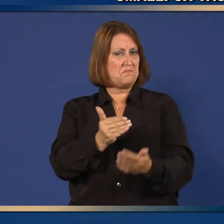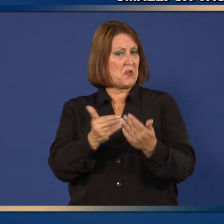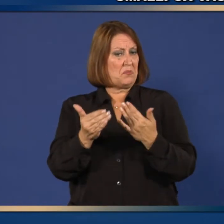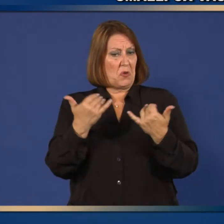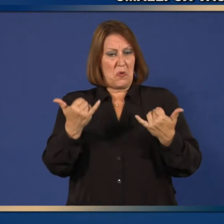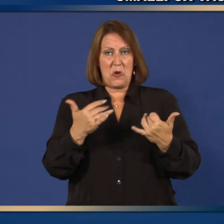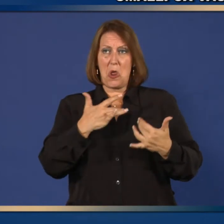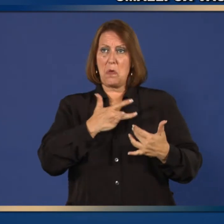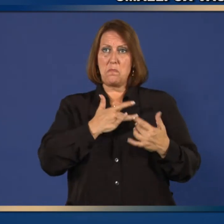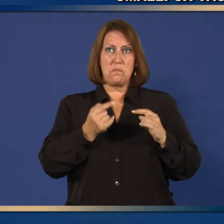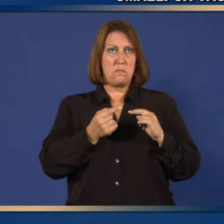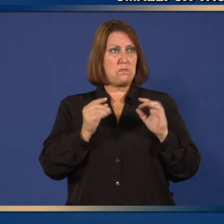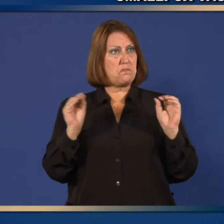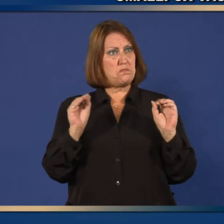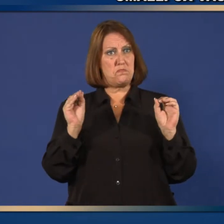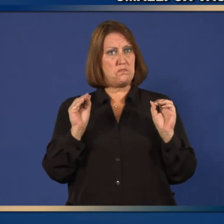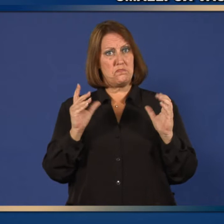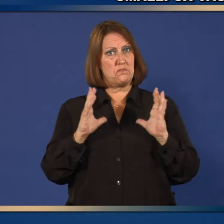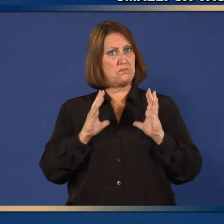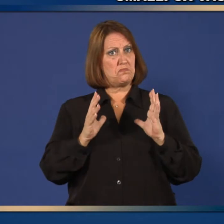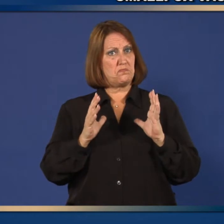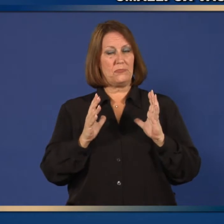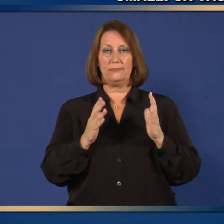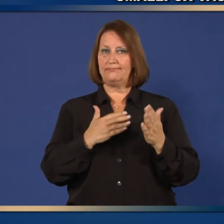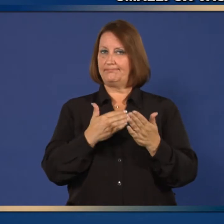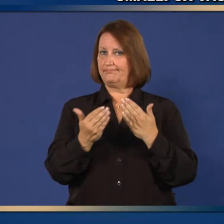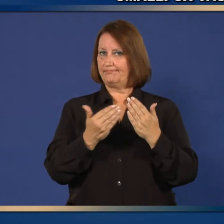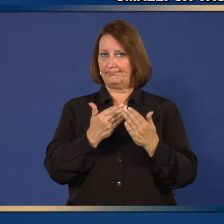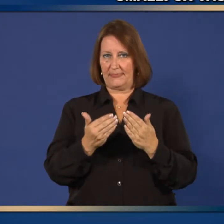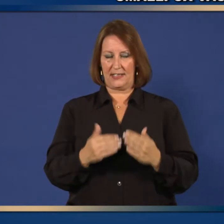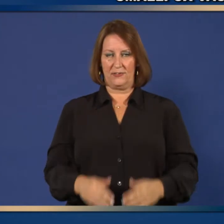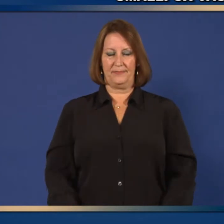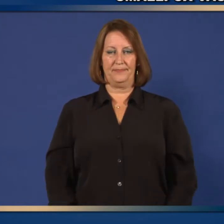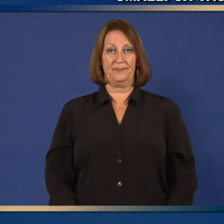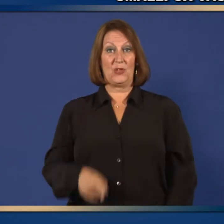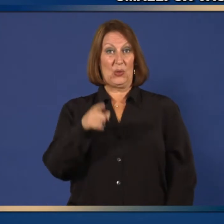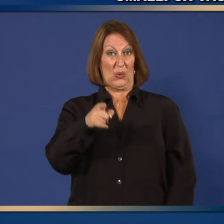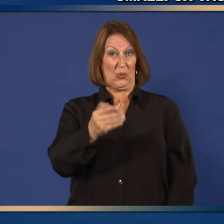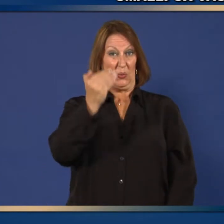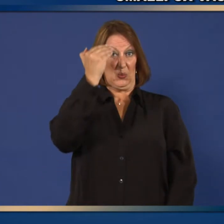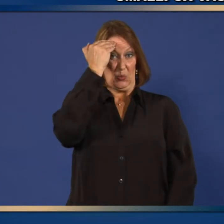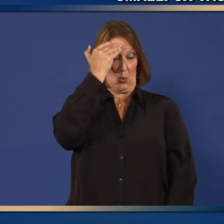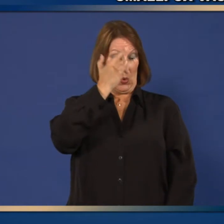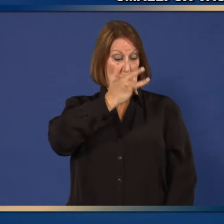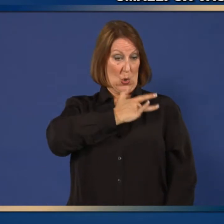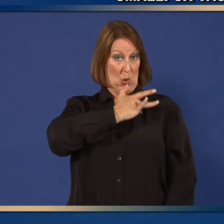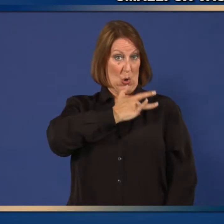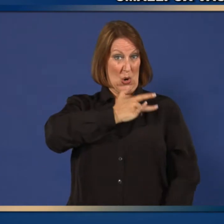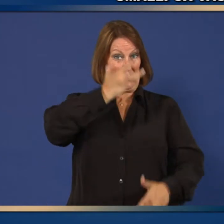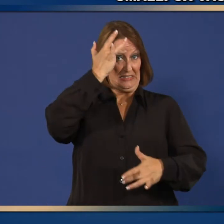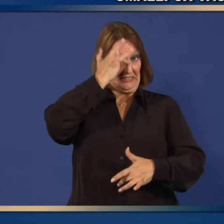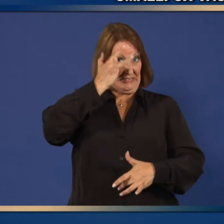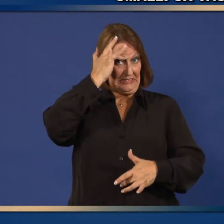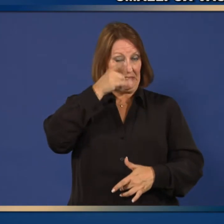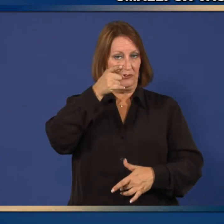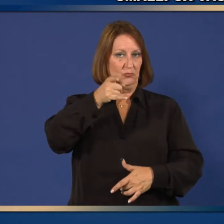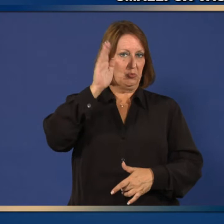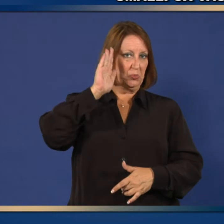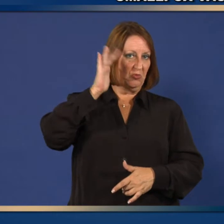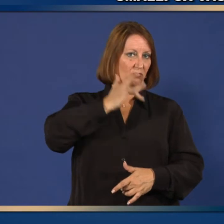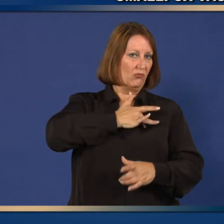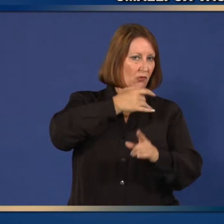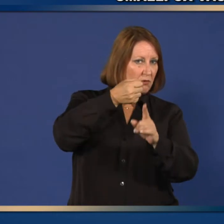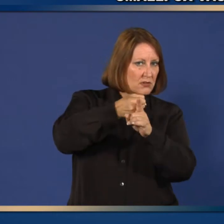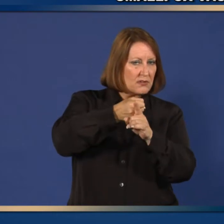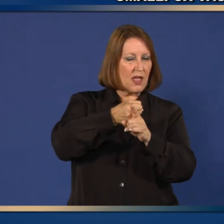This includes anyone who has known heart disease, such as past heart